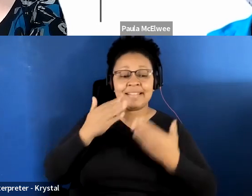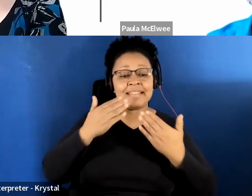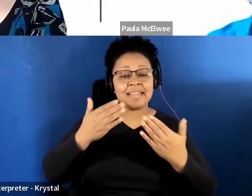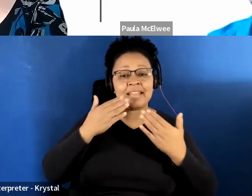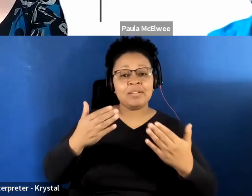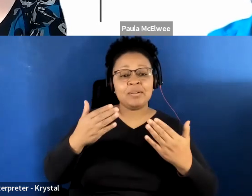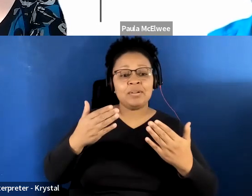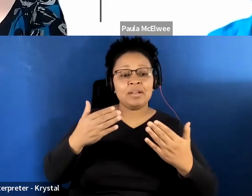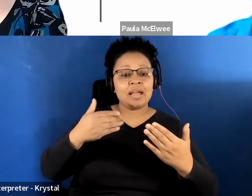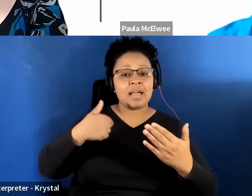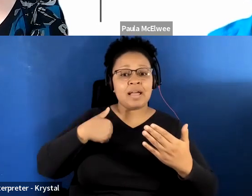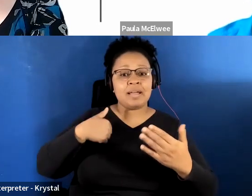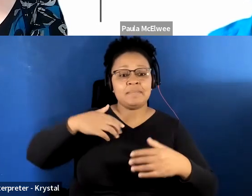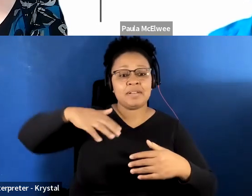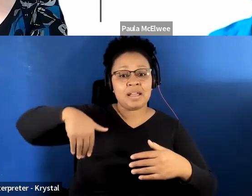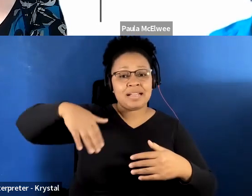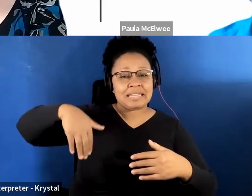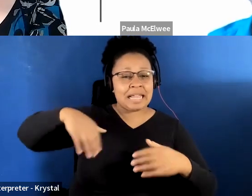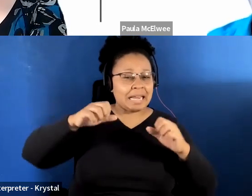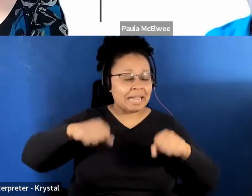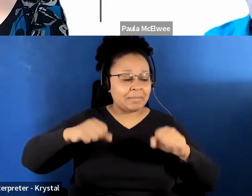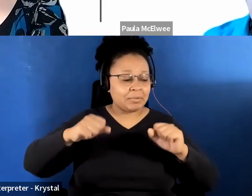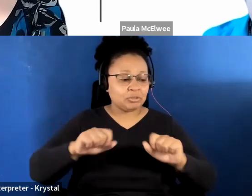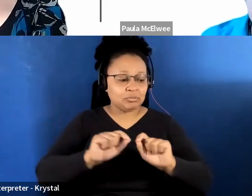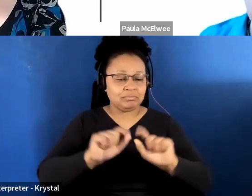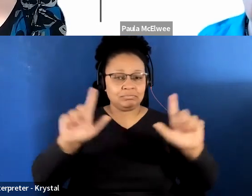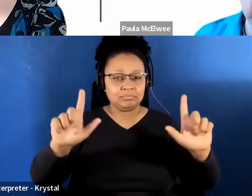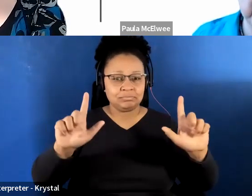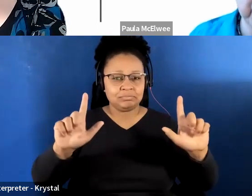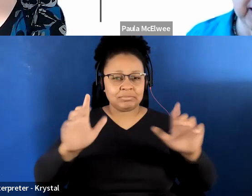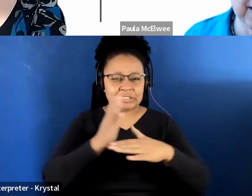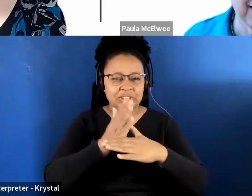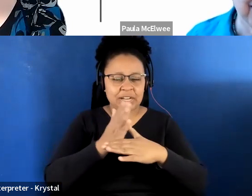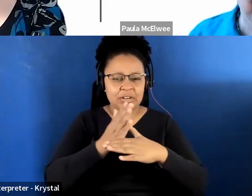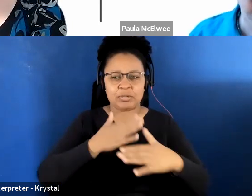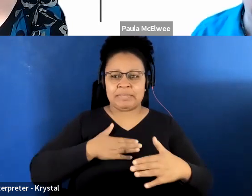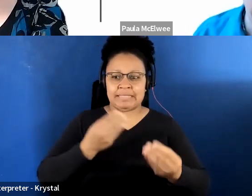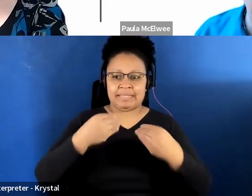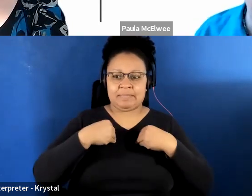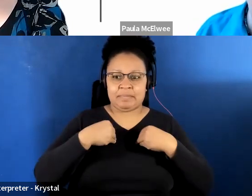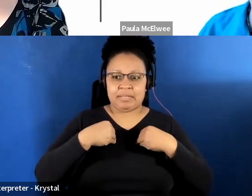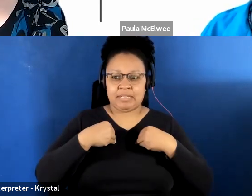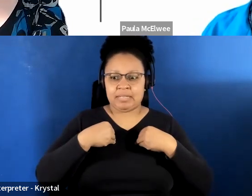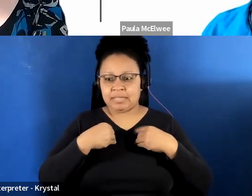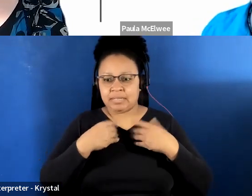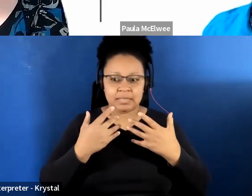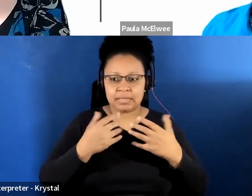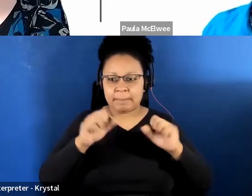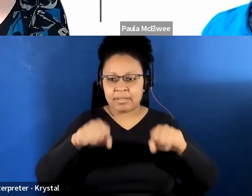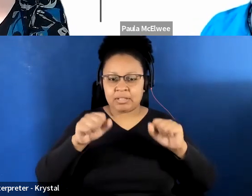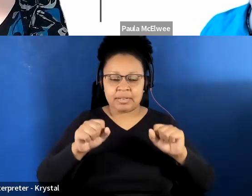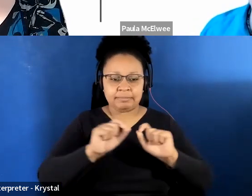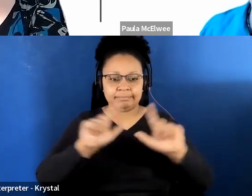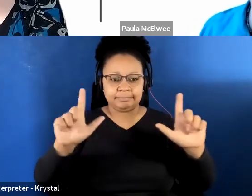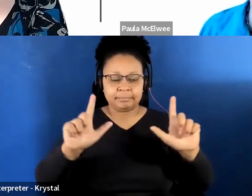I haven't yet been able to share my screen, just if you would enable me, please, for that. And I'll tell